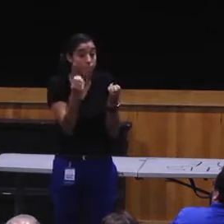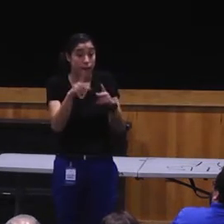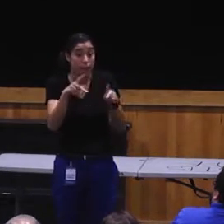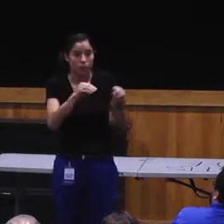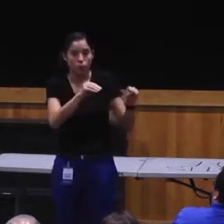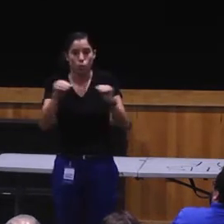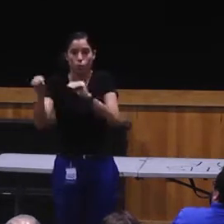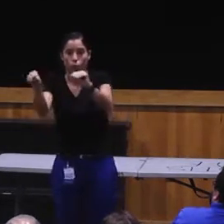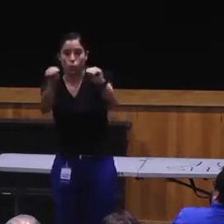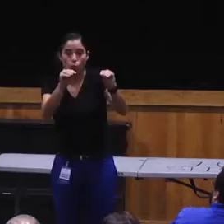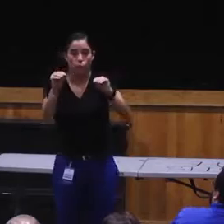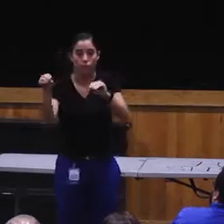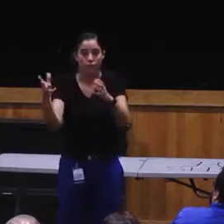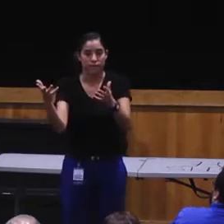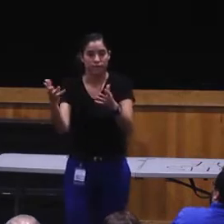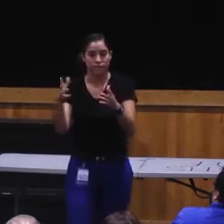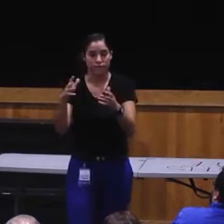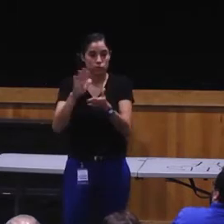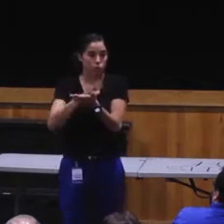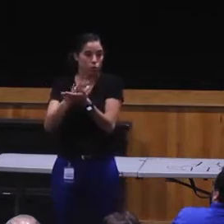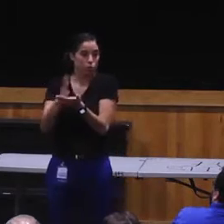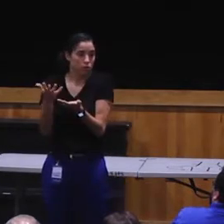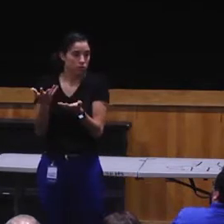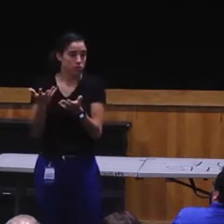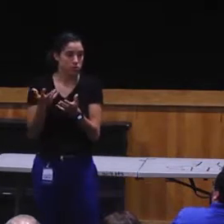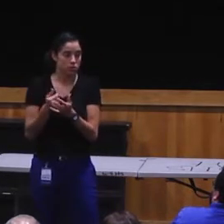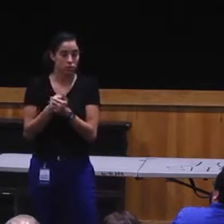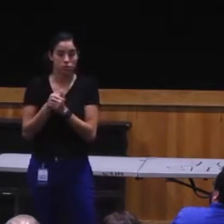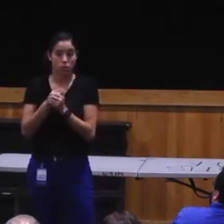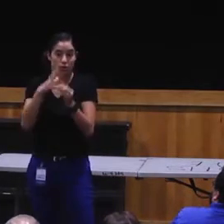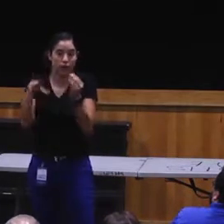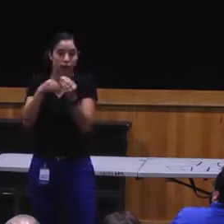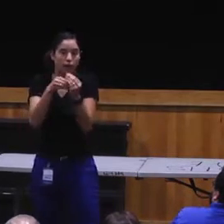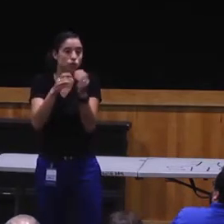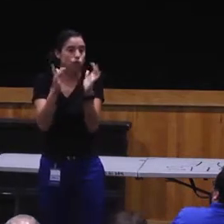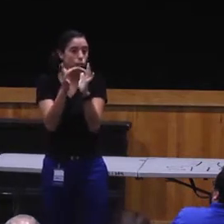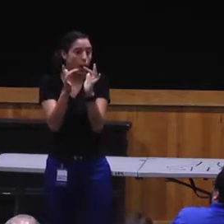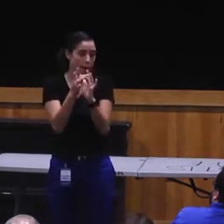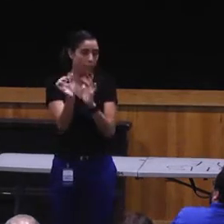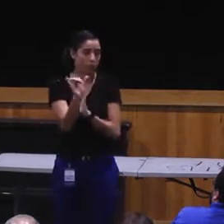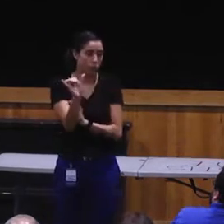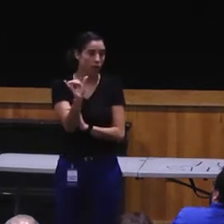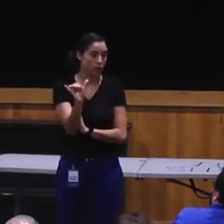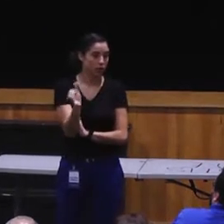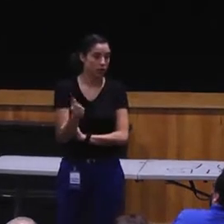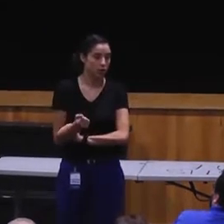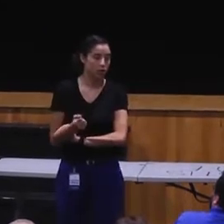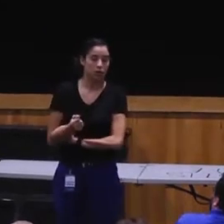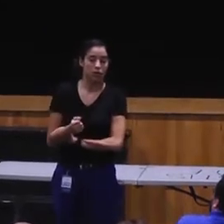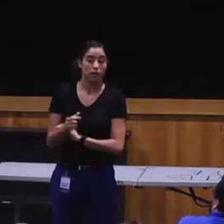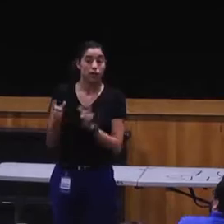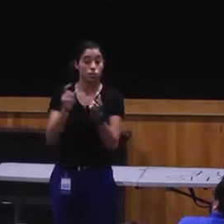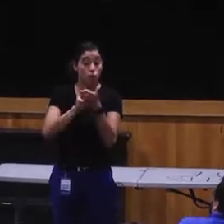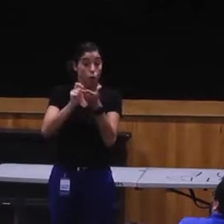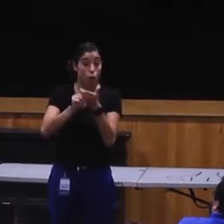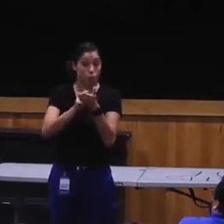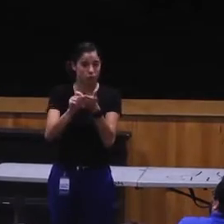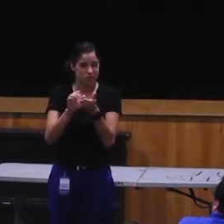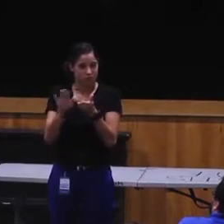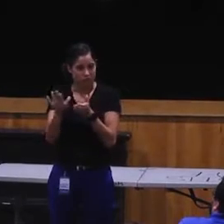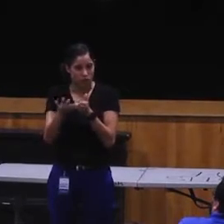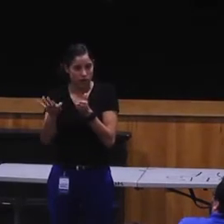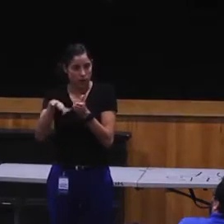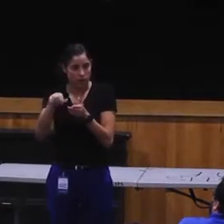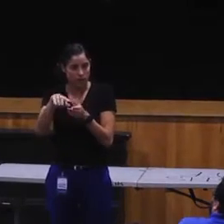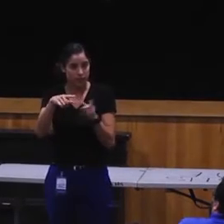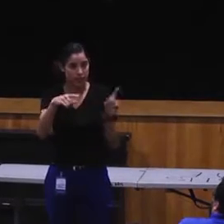is we're encouraging them to do it by the phone, but then also add it to the web as well. So when they put in an absence on the web, there's a notes section. They can go